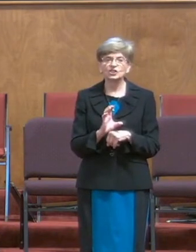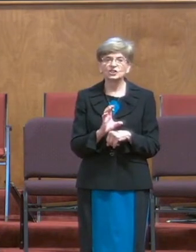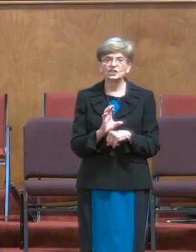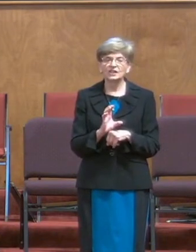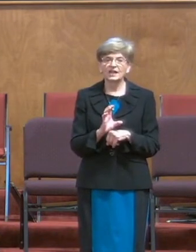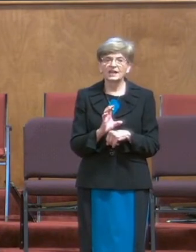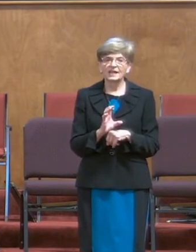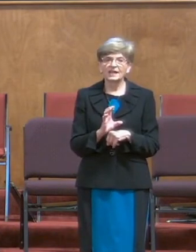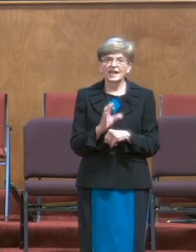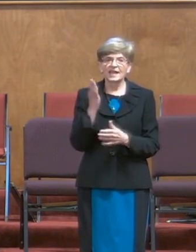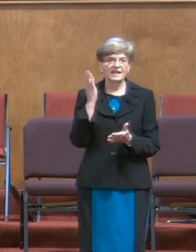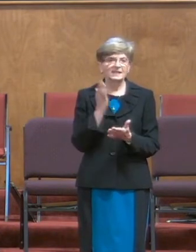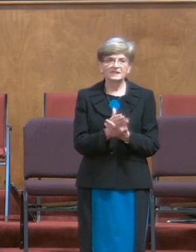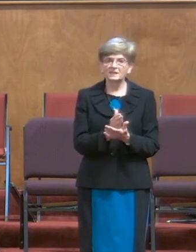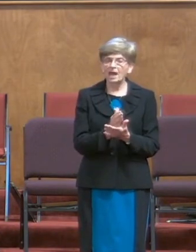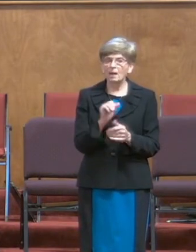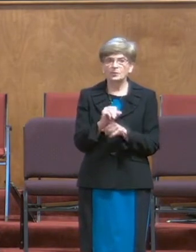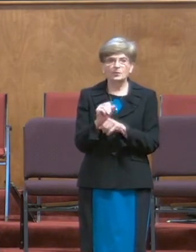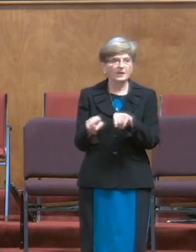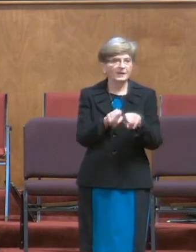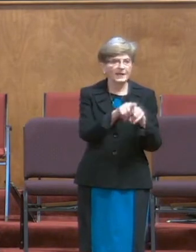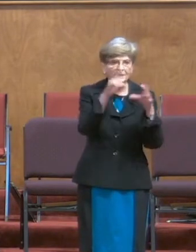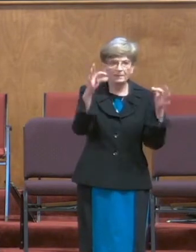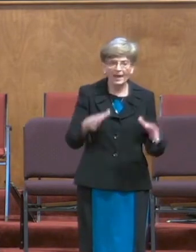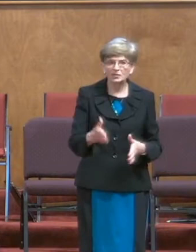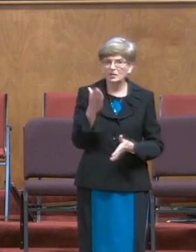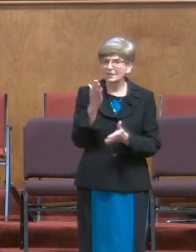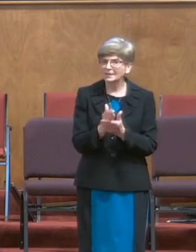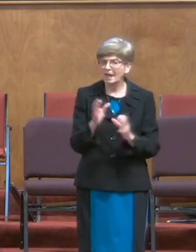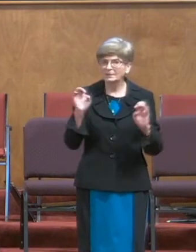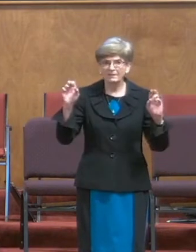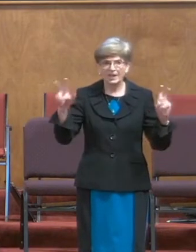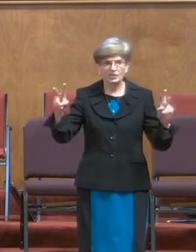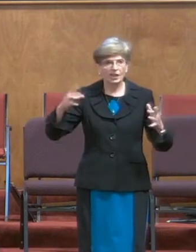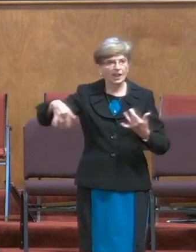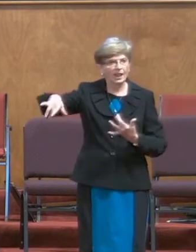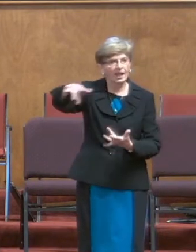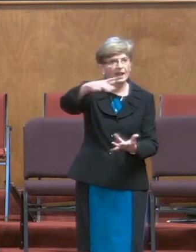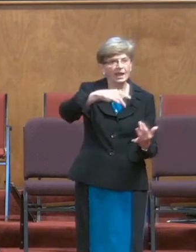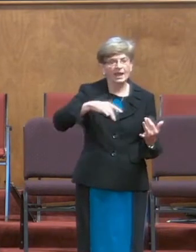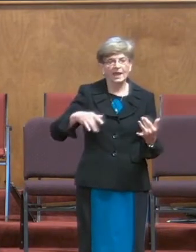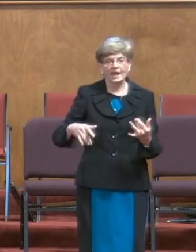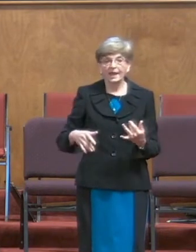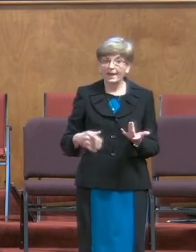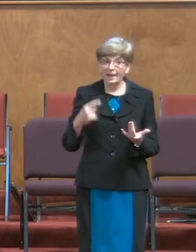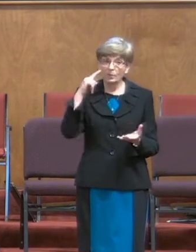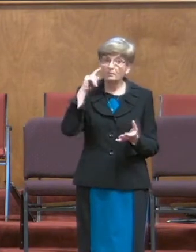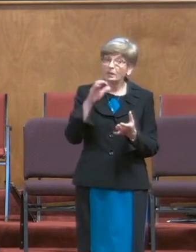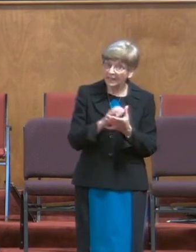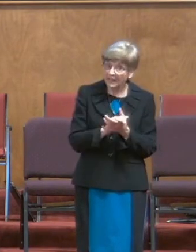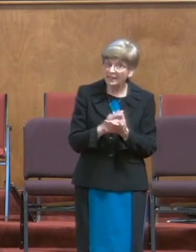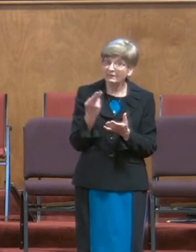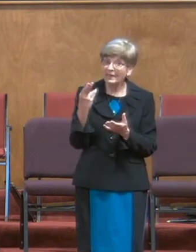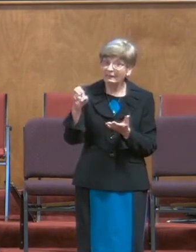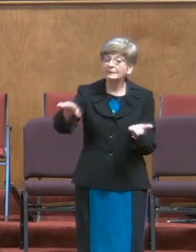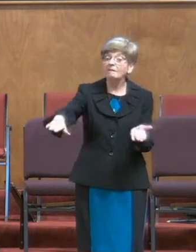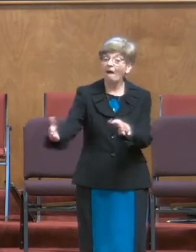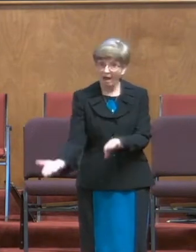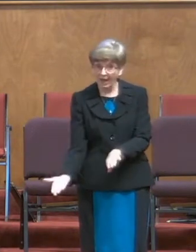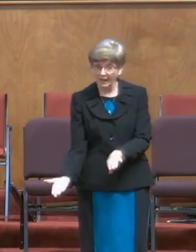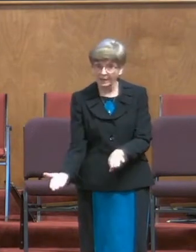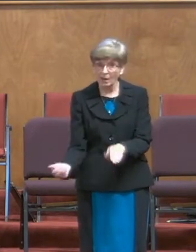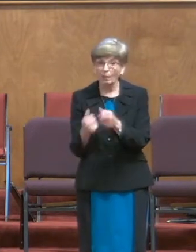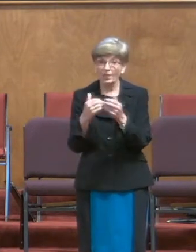and he left evangelism. And as far as anyone knows, he died as an unbeliever. But one of his